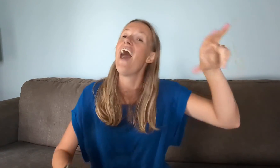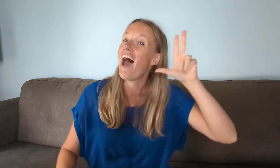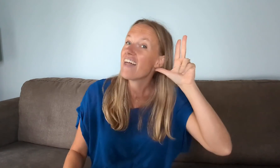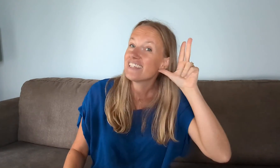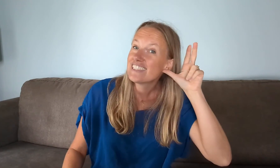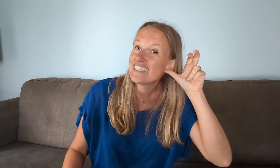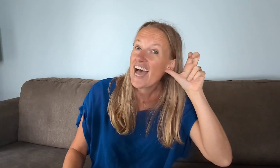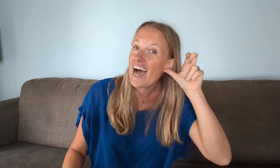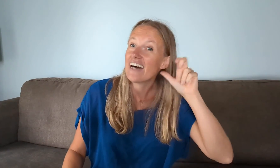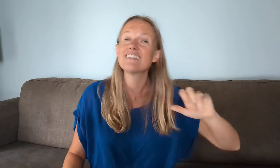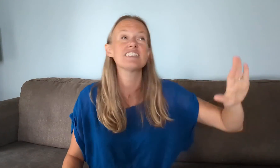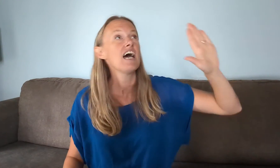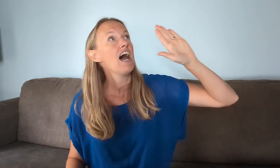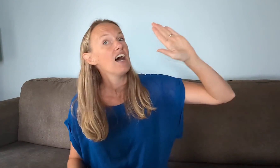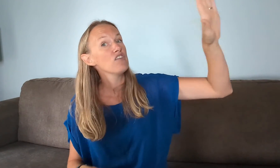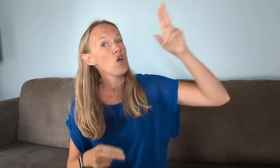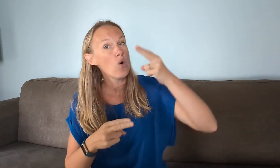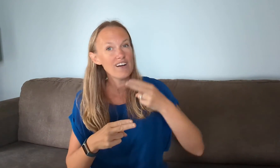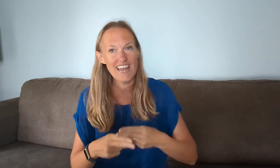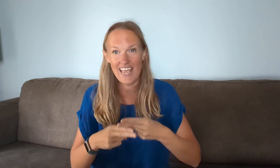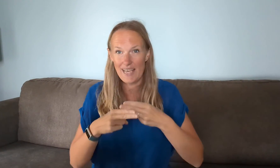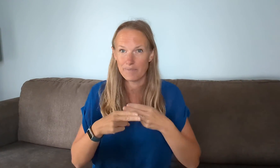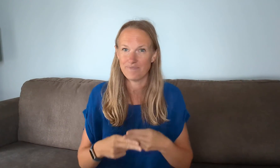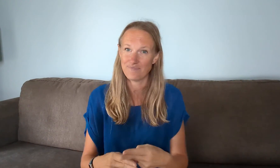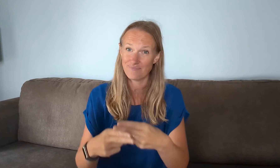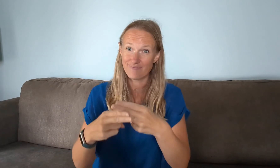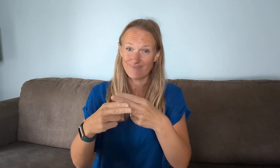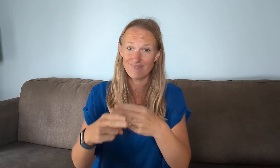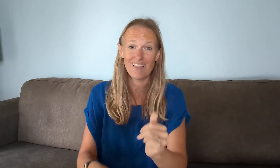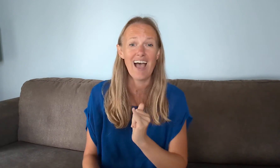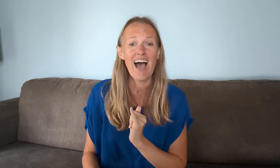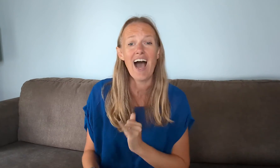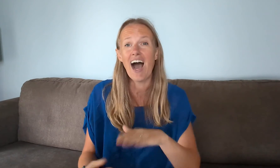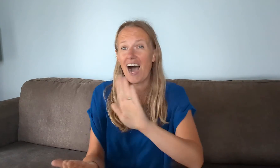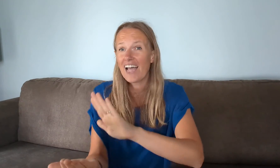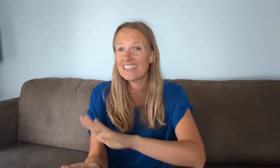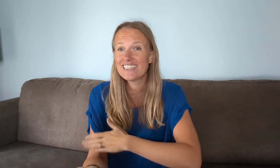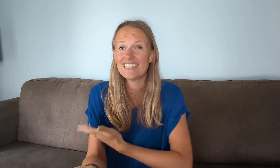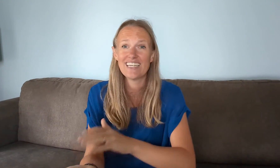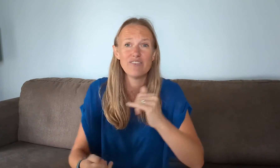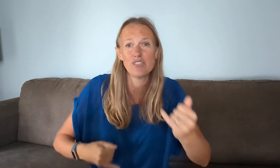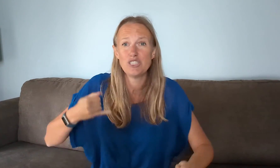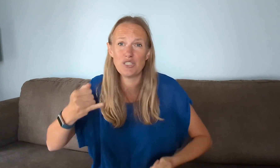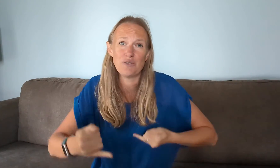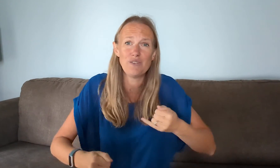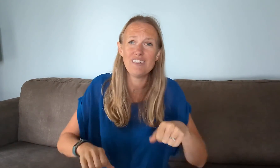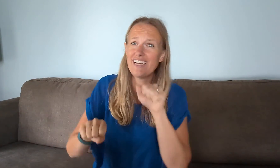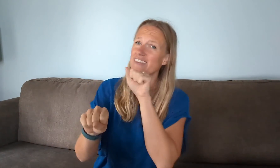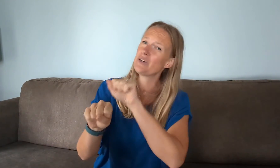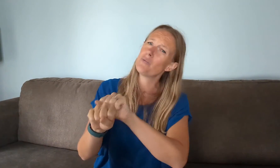at the sound of your name. I sing for joy at the